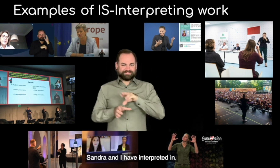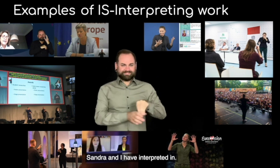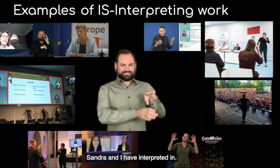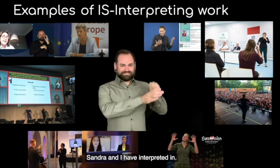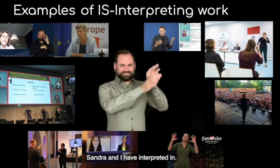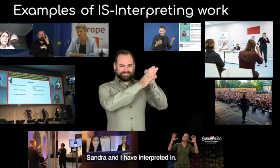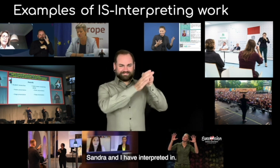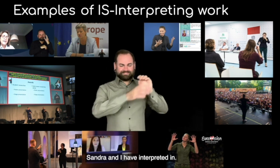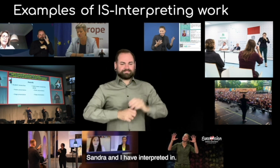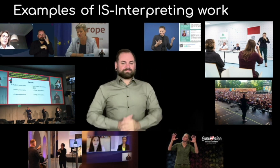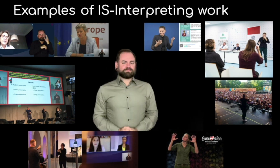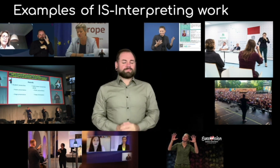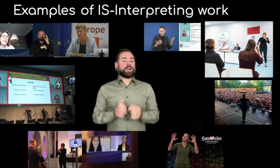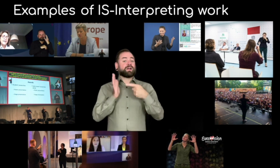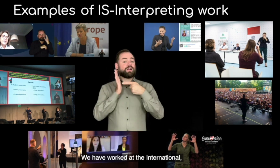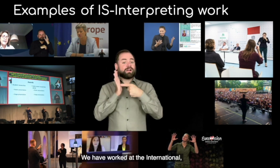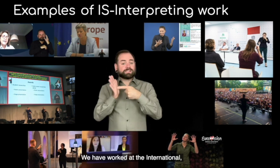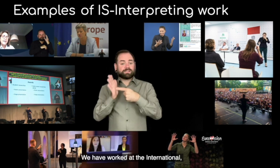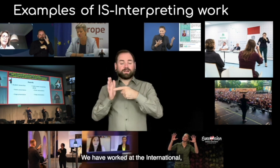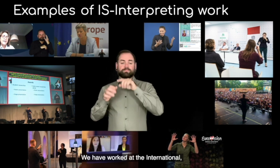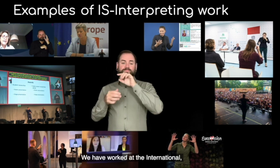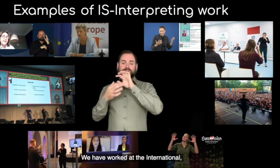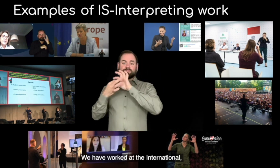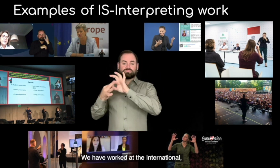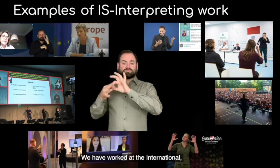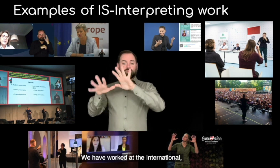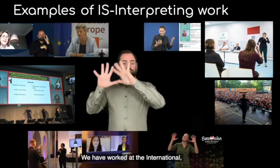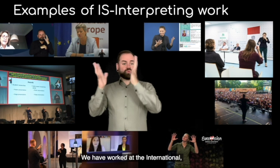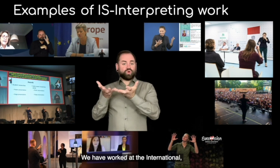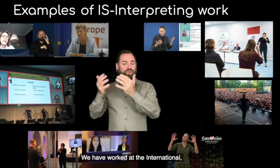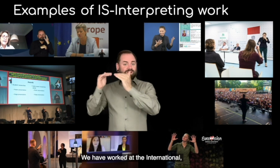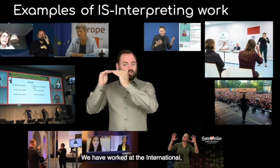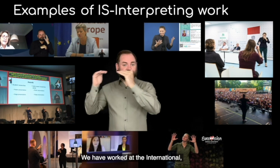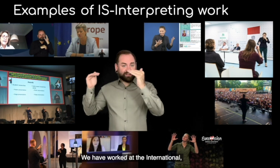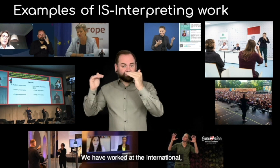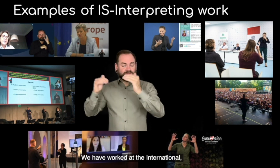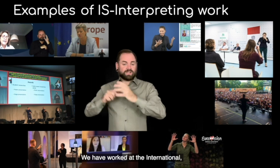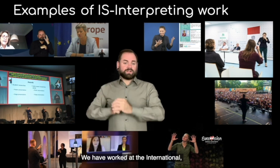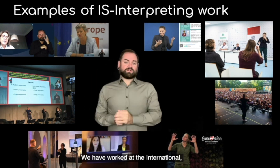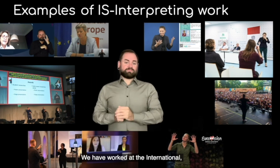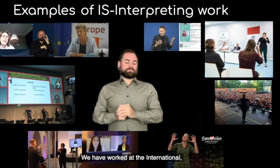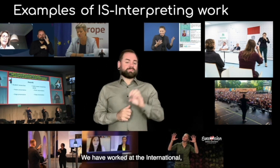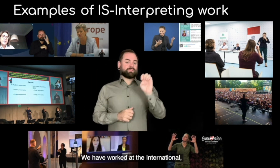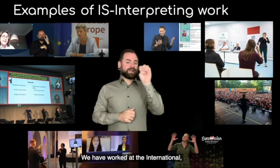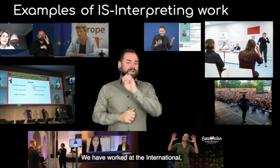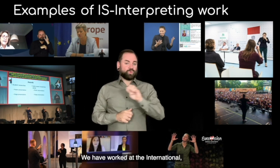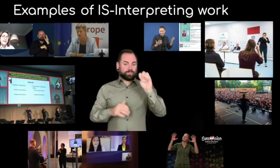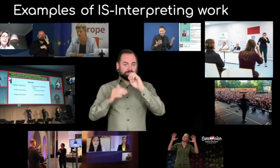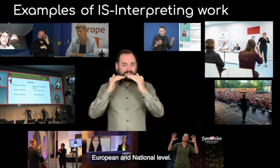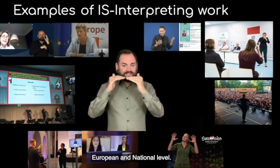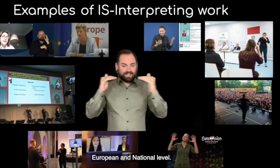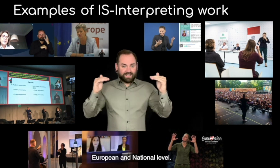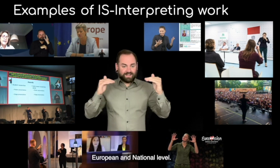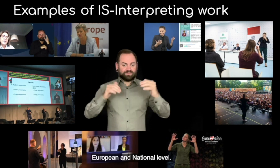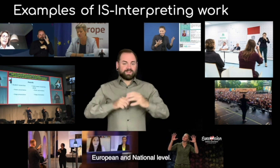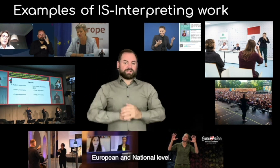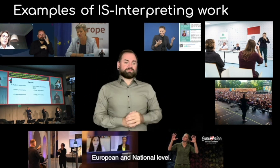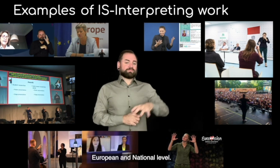numerous settings both Sandra and I have interpreted in. We have worked at the international, European, and national